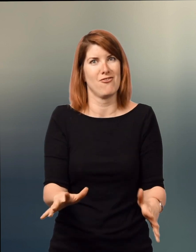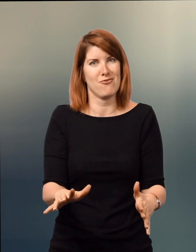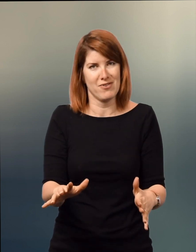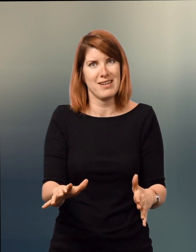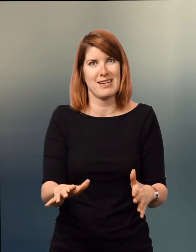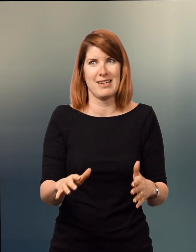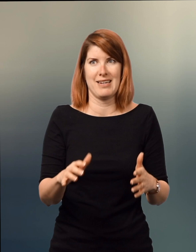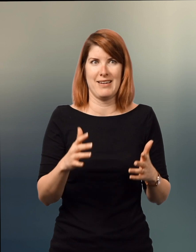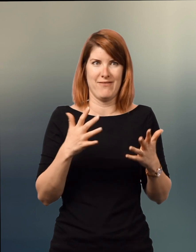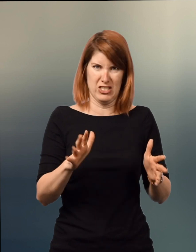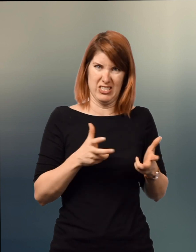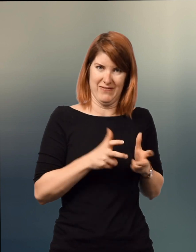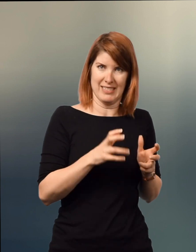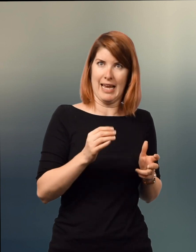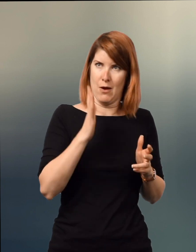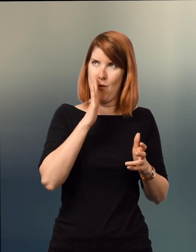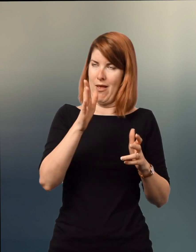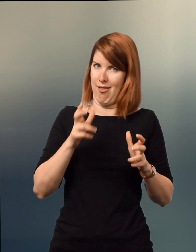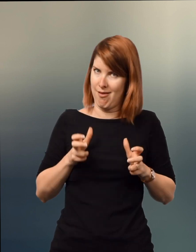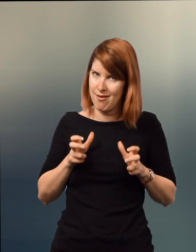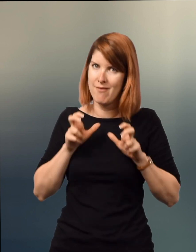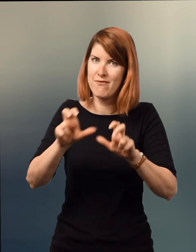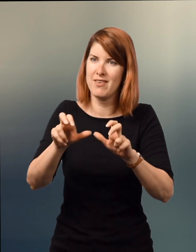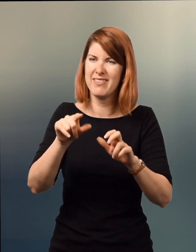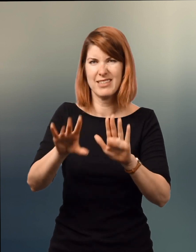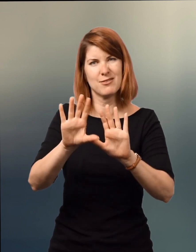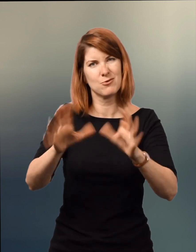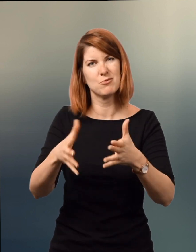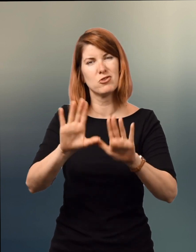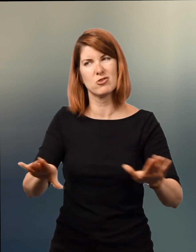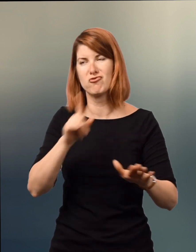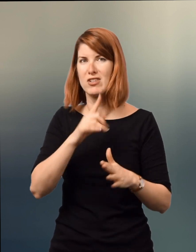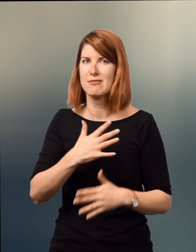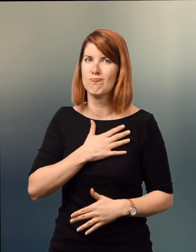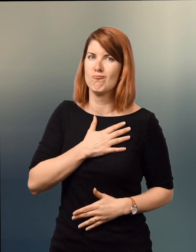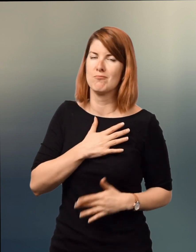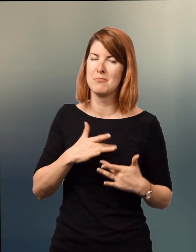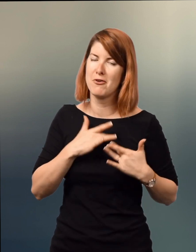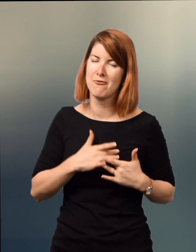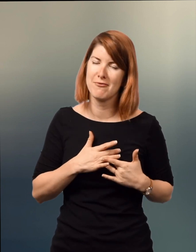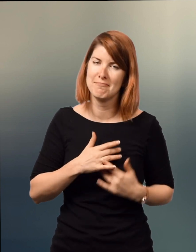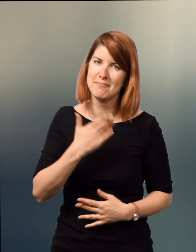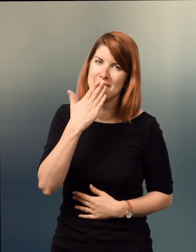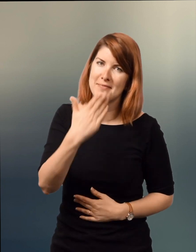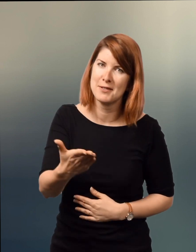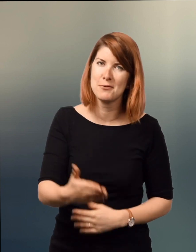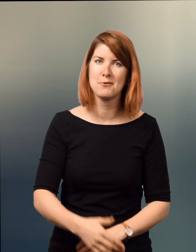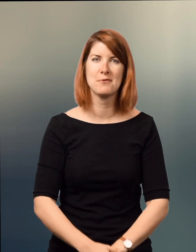already and will invest in this group of children who are very close to my heart. Thank you.